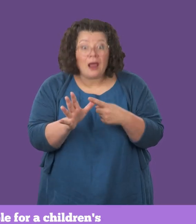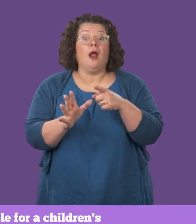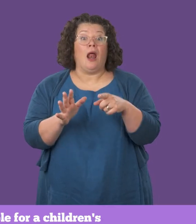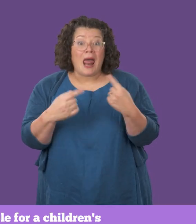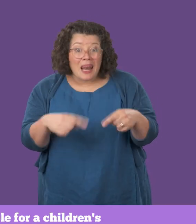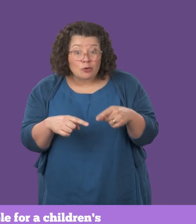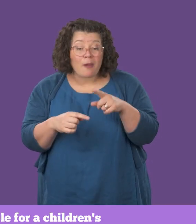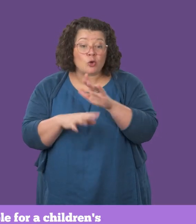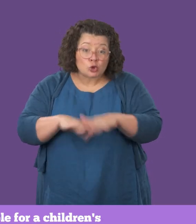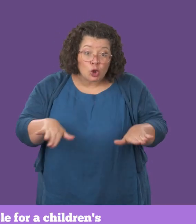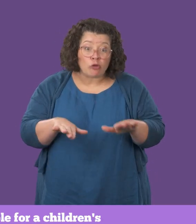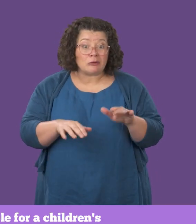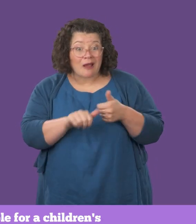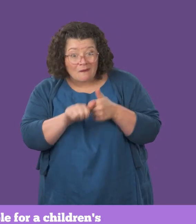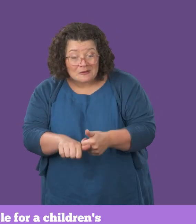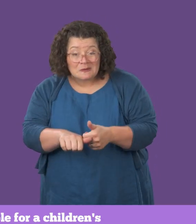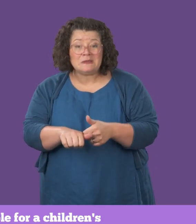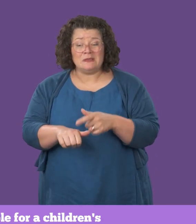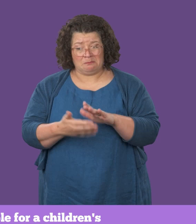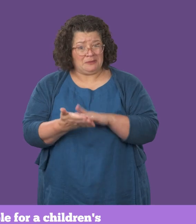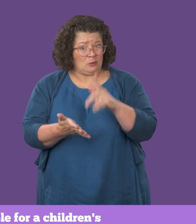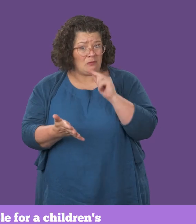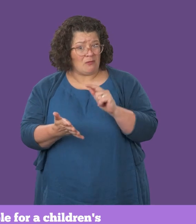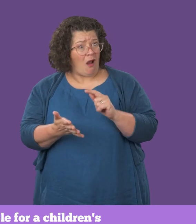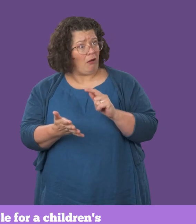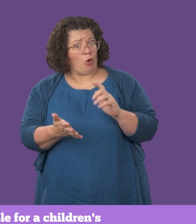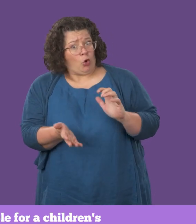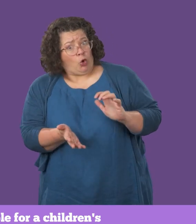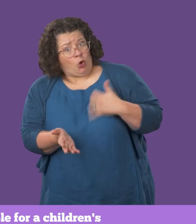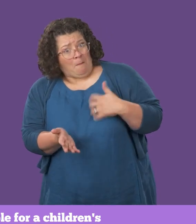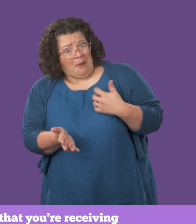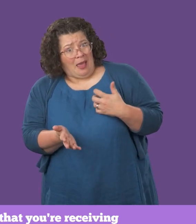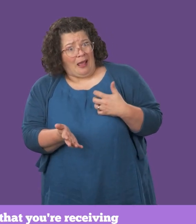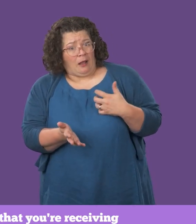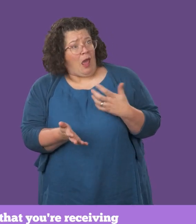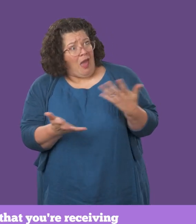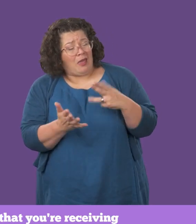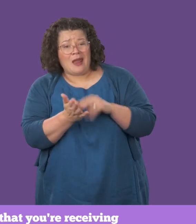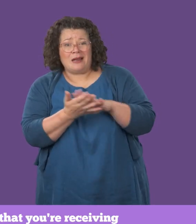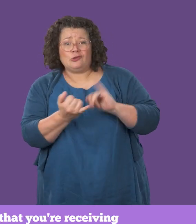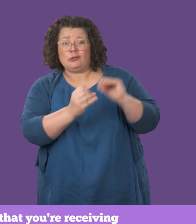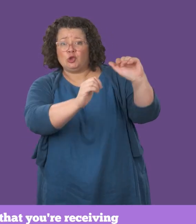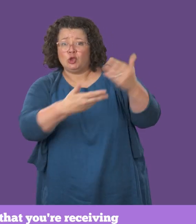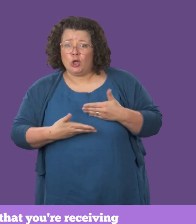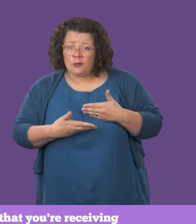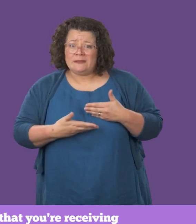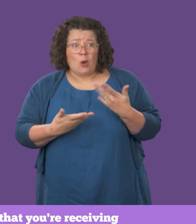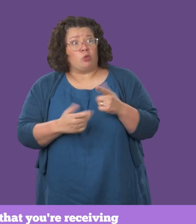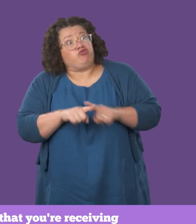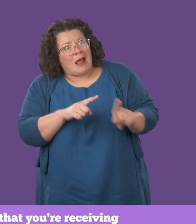eligible for a children's advocate, you may wish to make a complaint about any NHS services that you're receiving or trying to